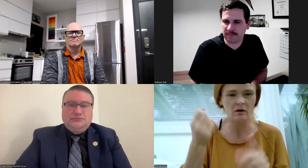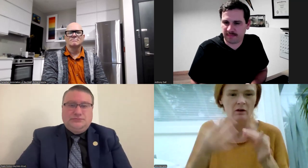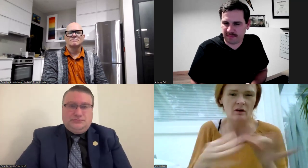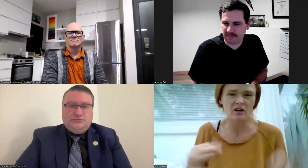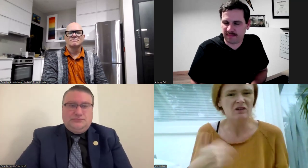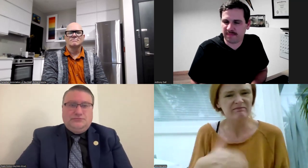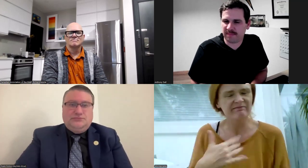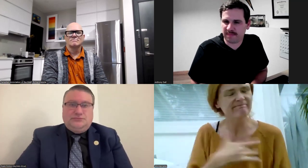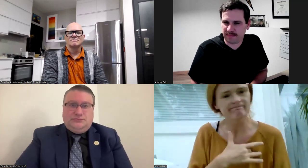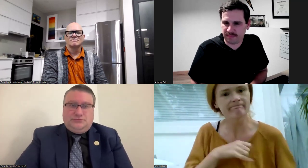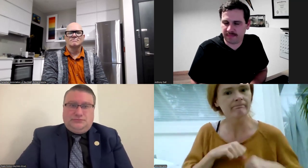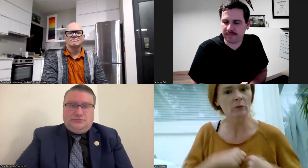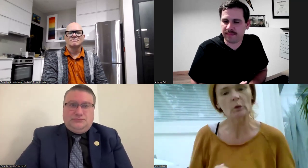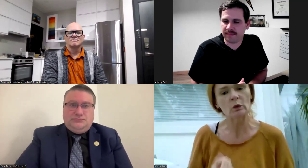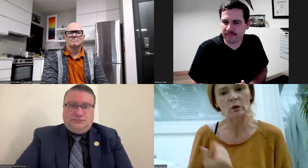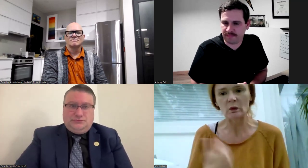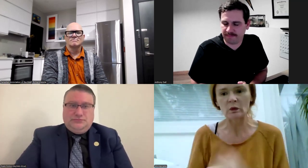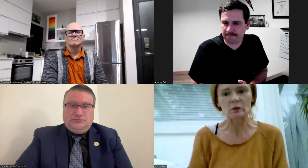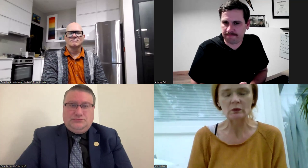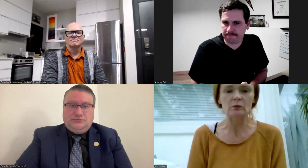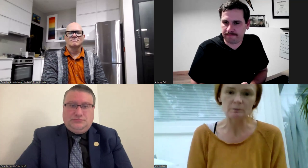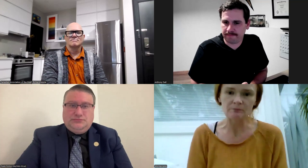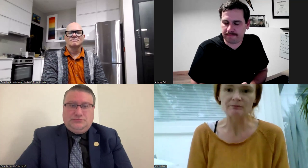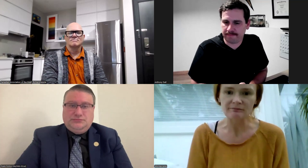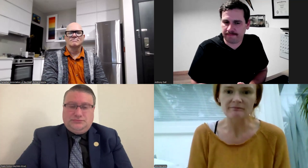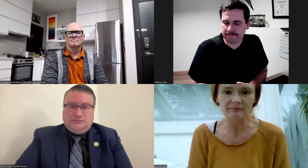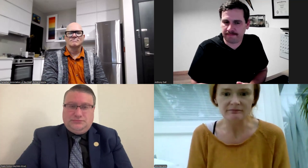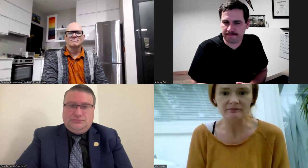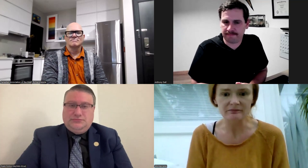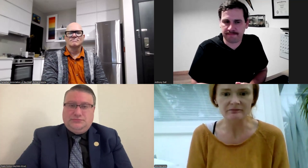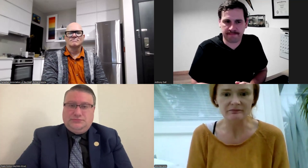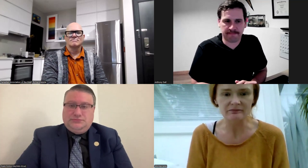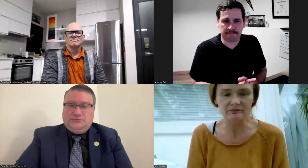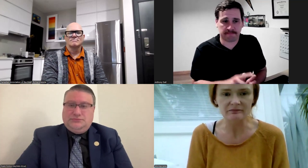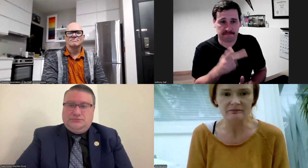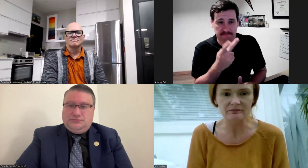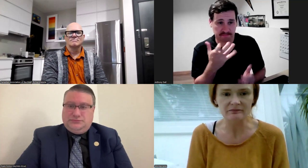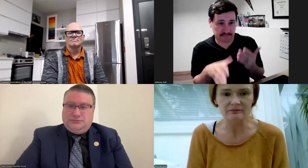children would suffer. They wouldn't have language, they wouldn't have access to their education. It's heartbreaking, really.